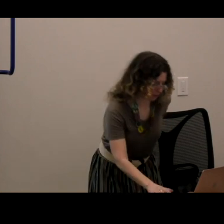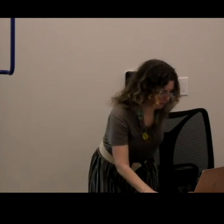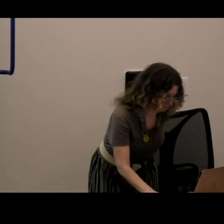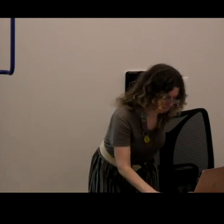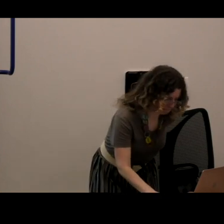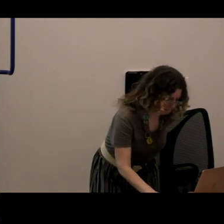this topic.